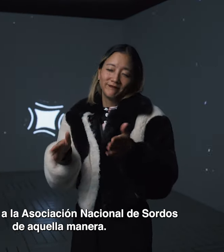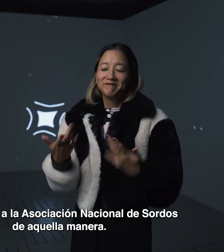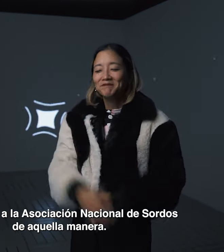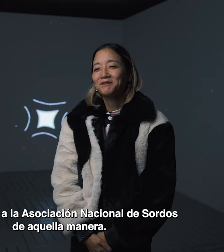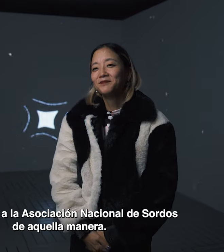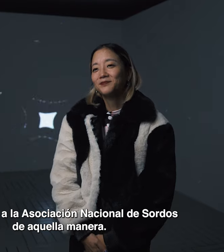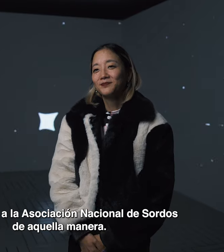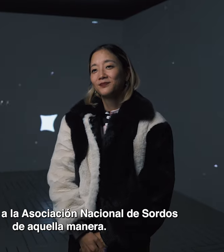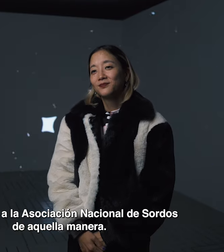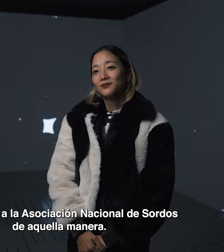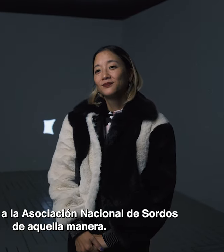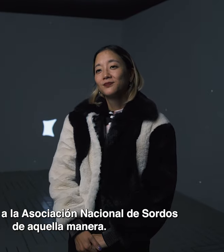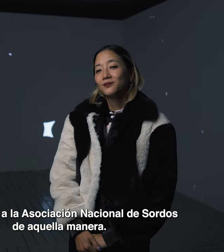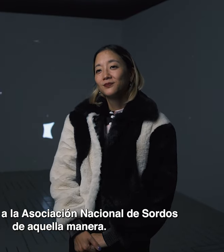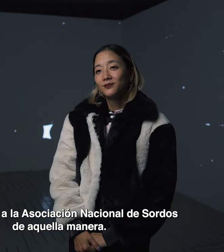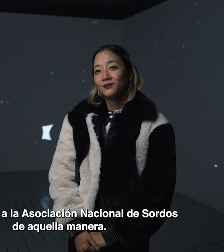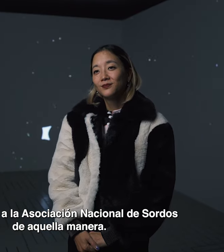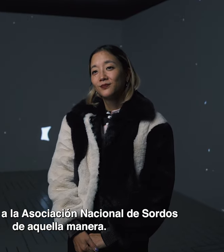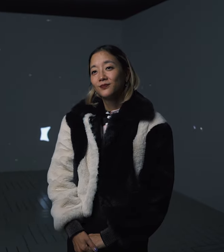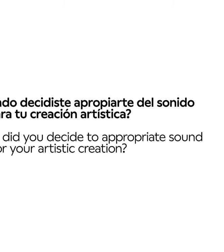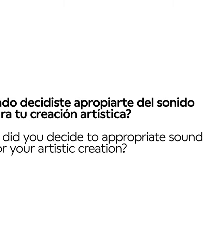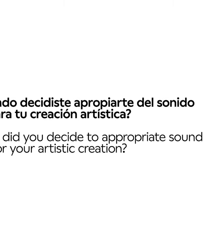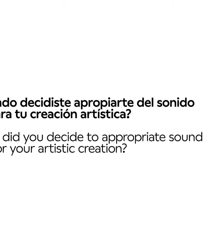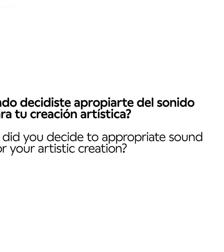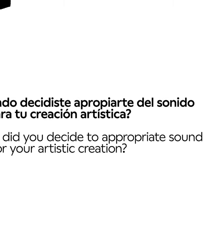represent the National Association for the Deaf in that way.